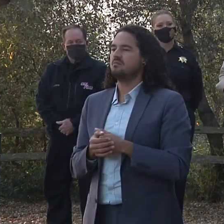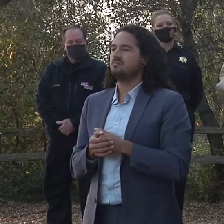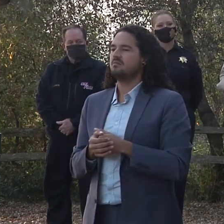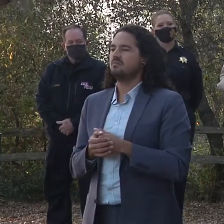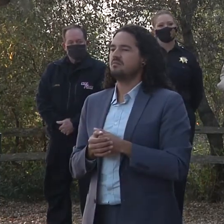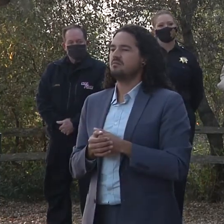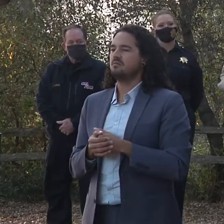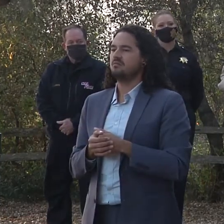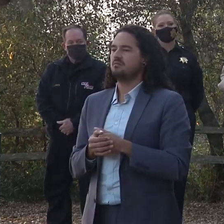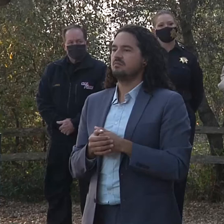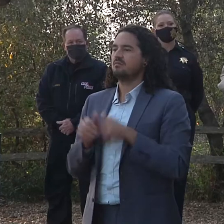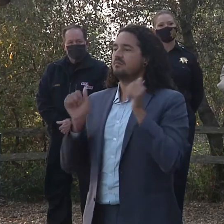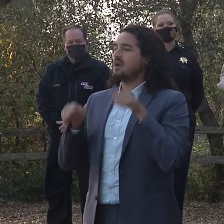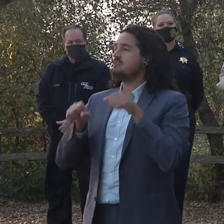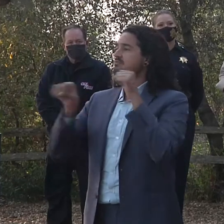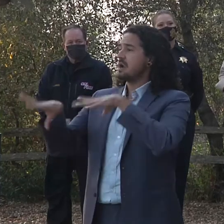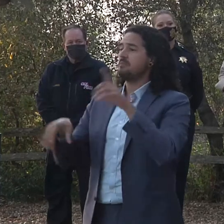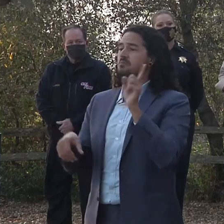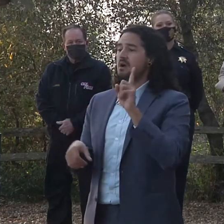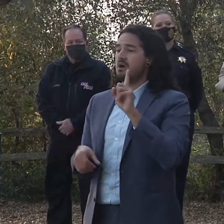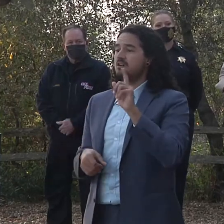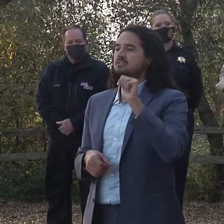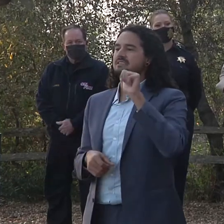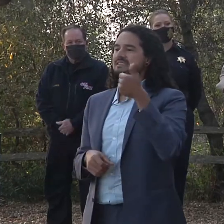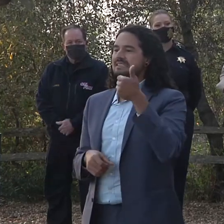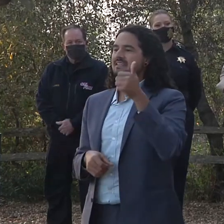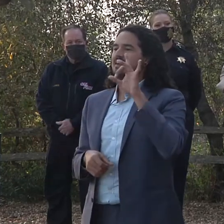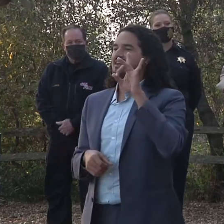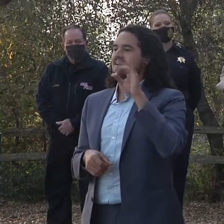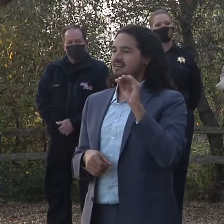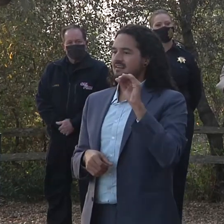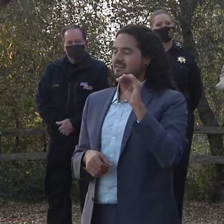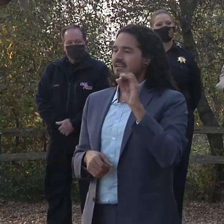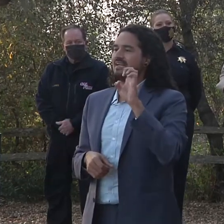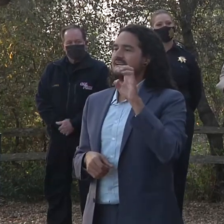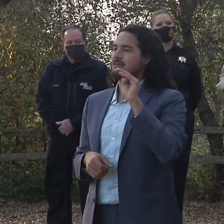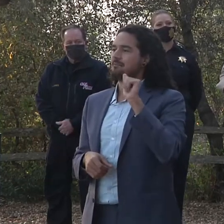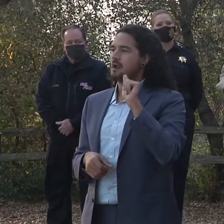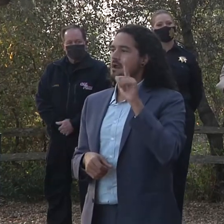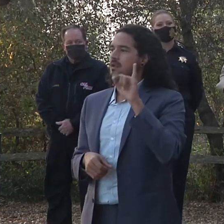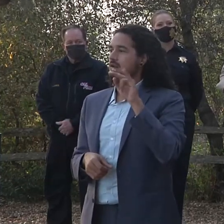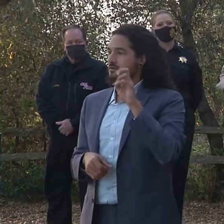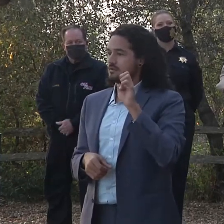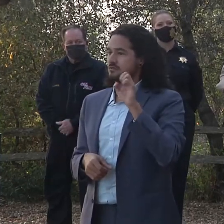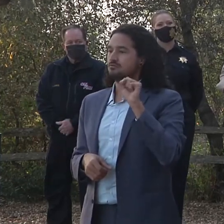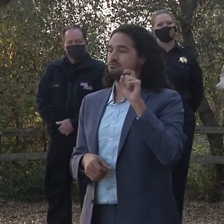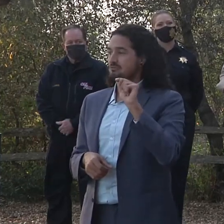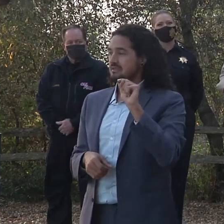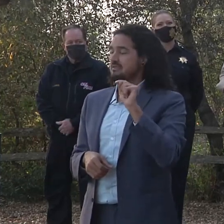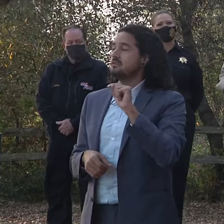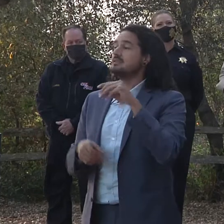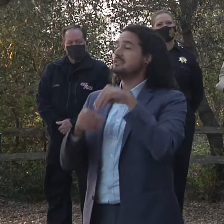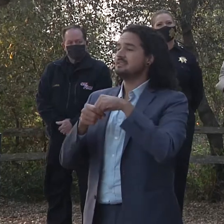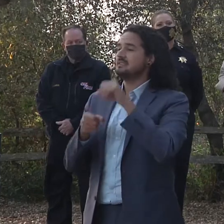Santa Cruz. And there's another one at 114 Walker in Watsonville. I believe they're